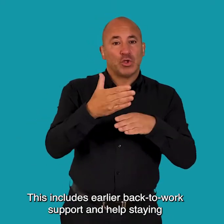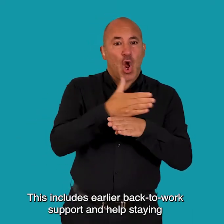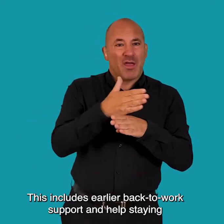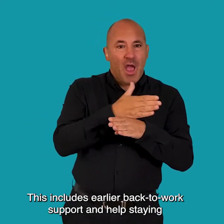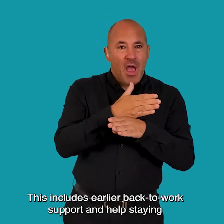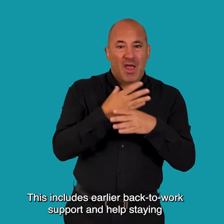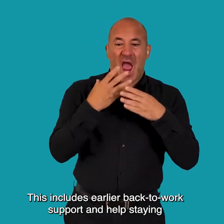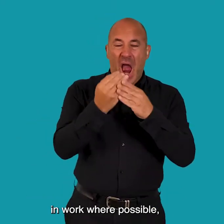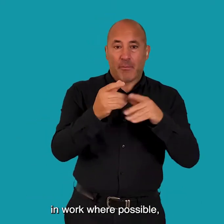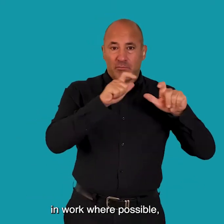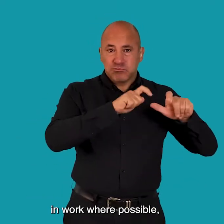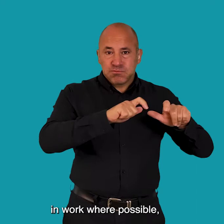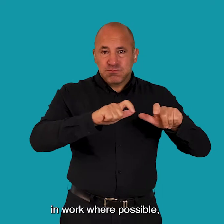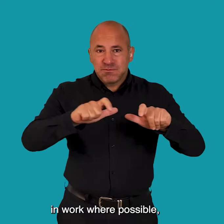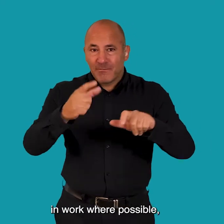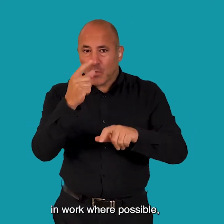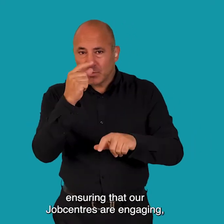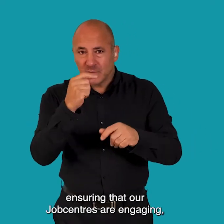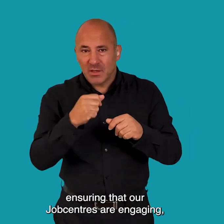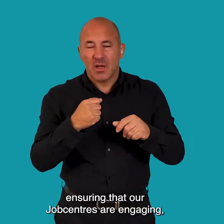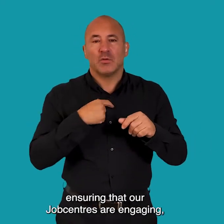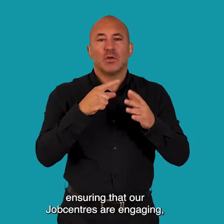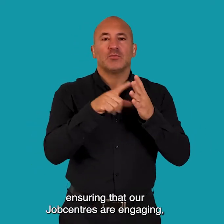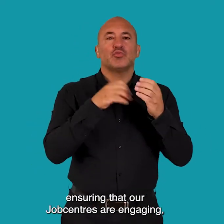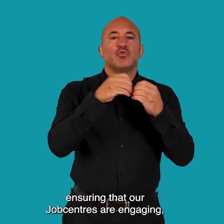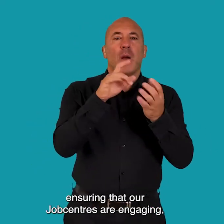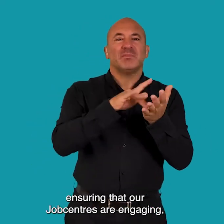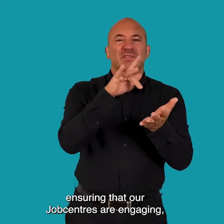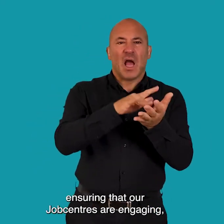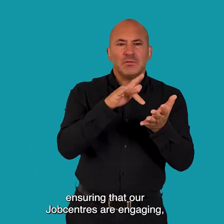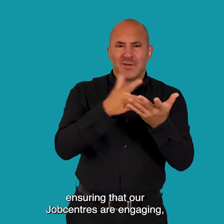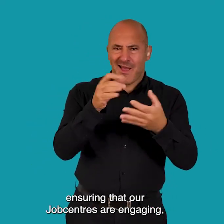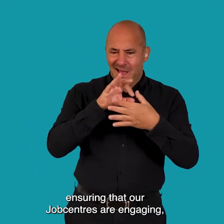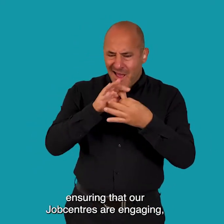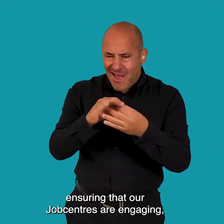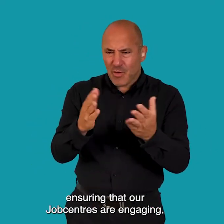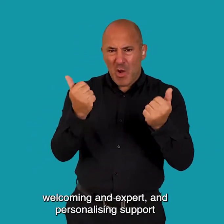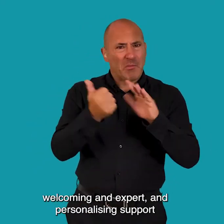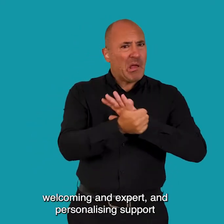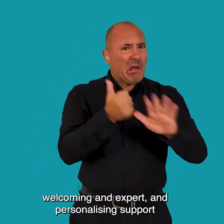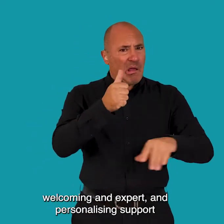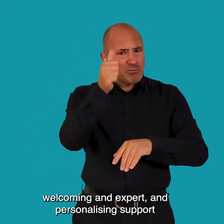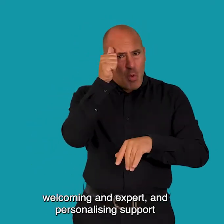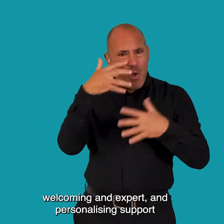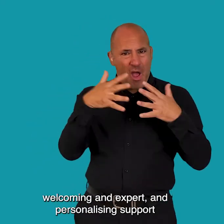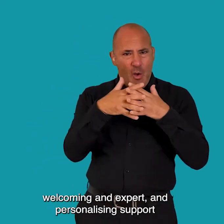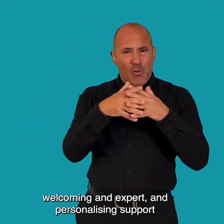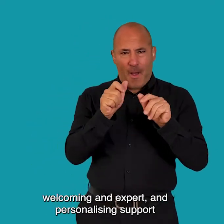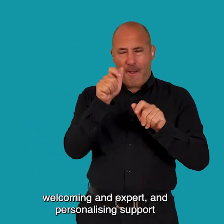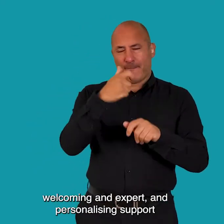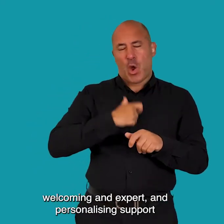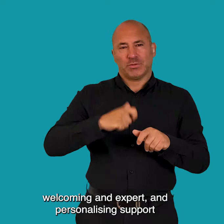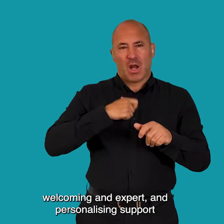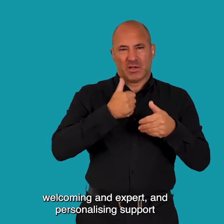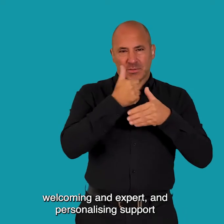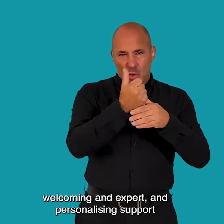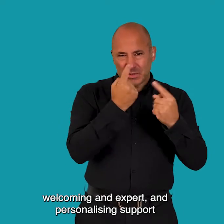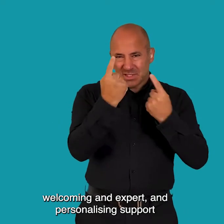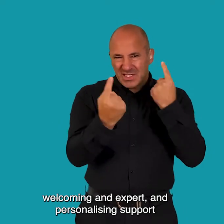help staying in work where possible, ensuring that our job centres are engaging, welcoming and expert, and personalising support